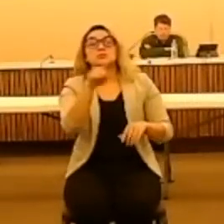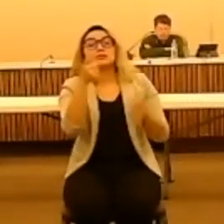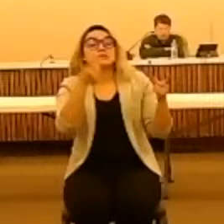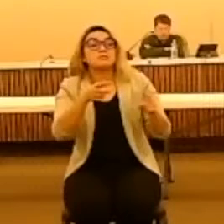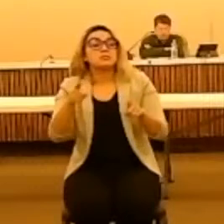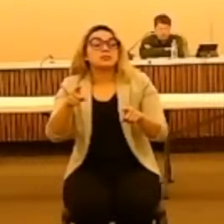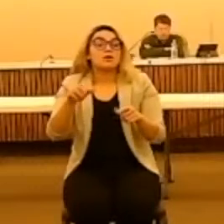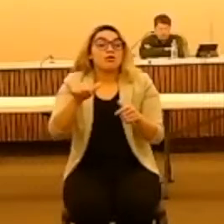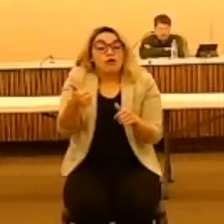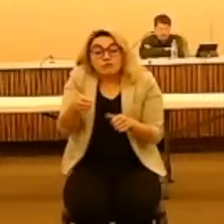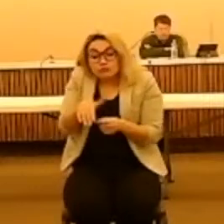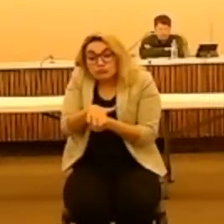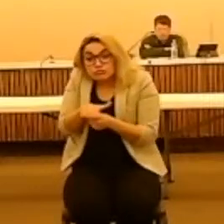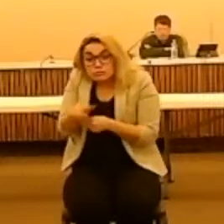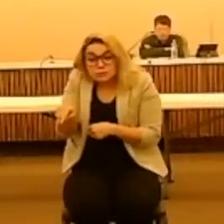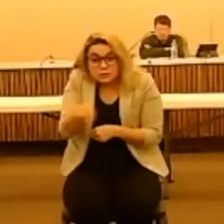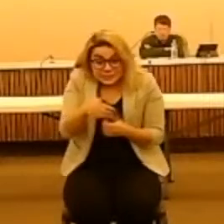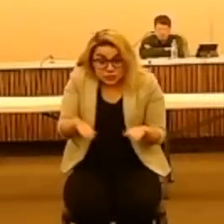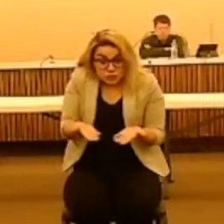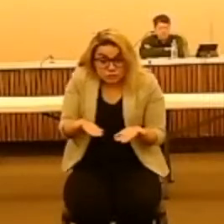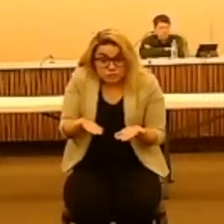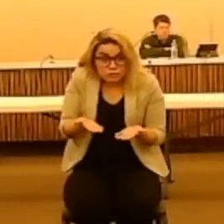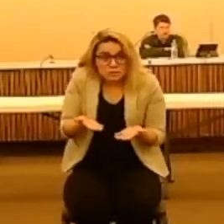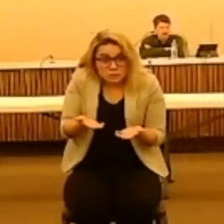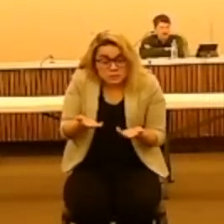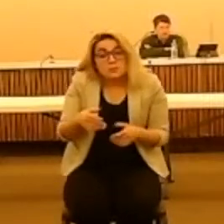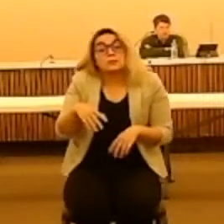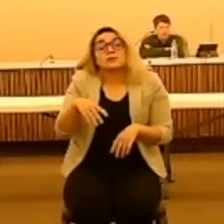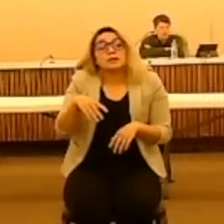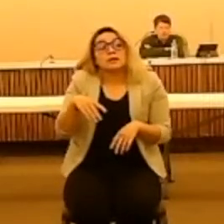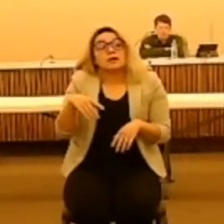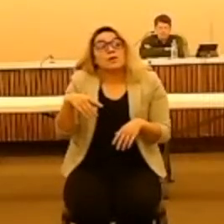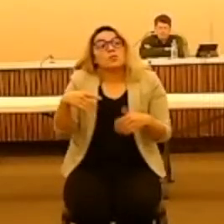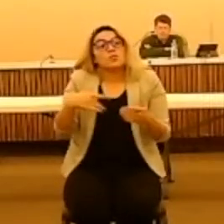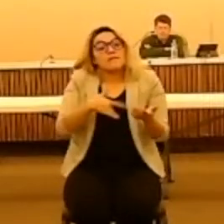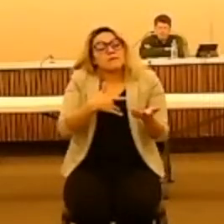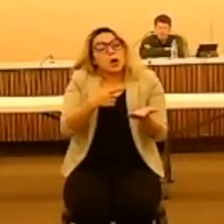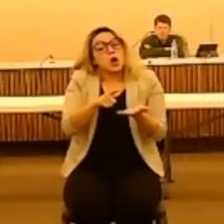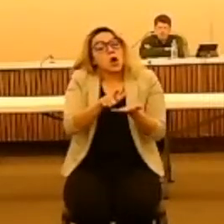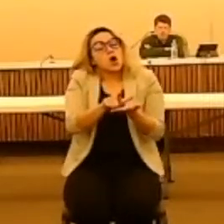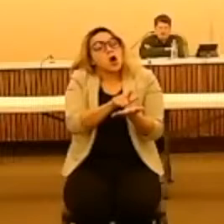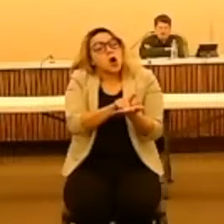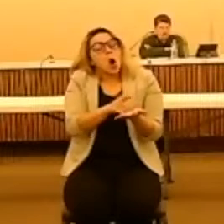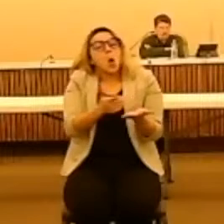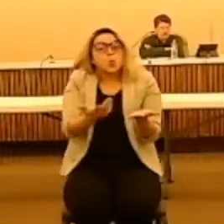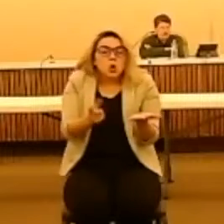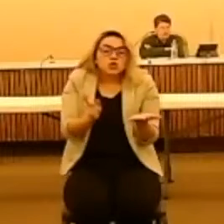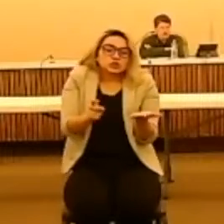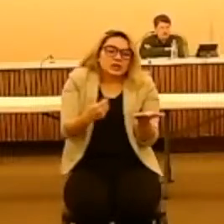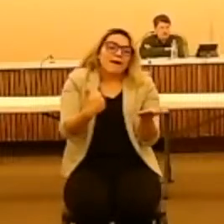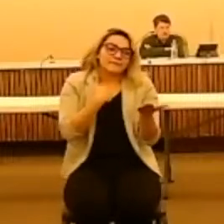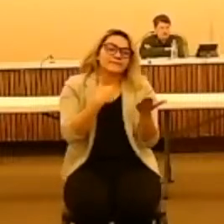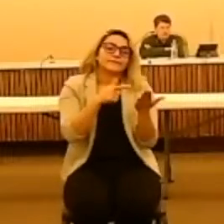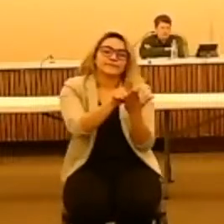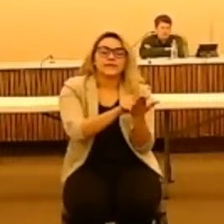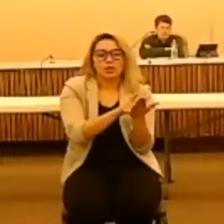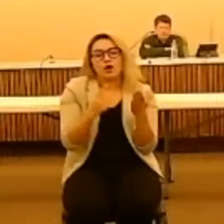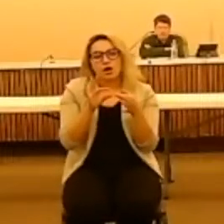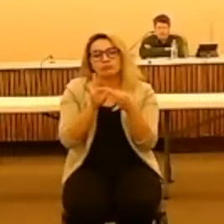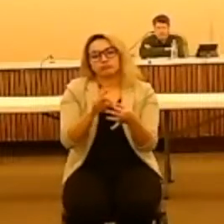there was a feel that this was important to have in place. As I start to look at the